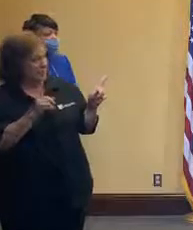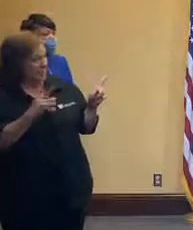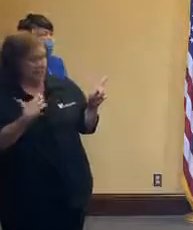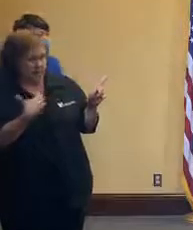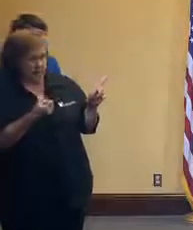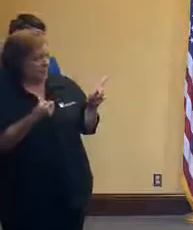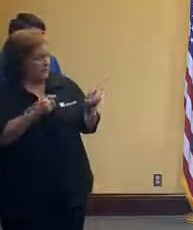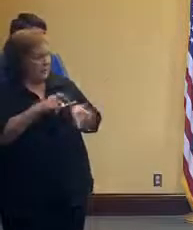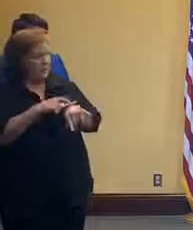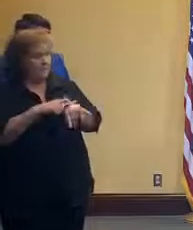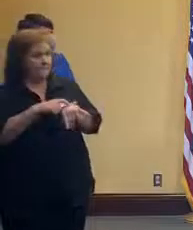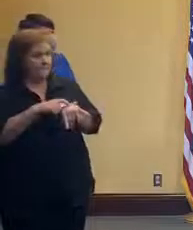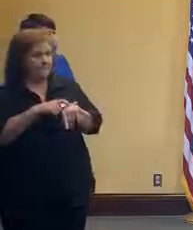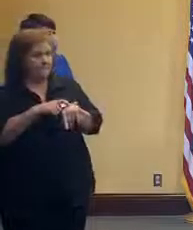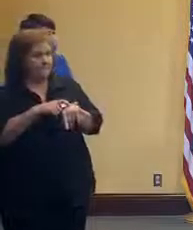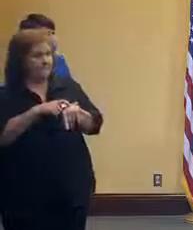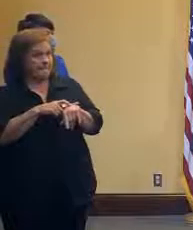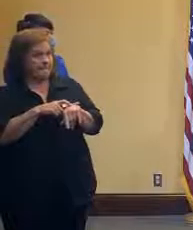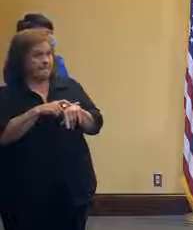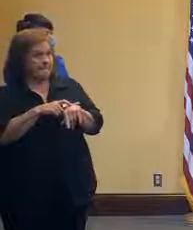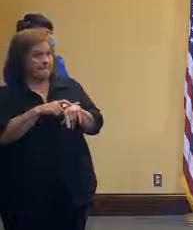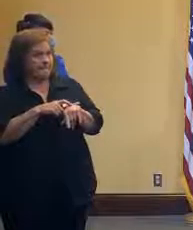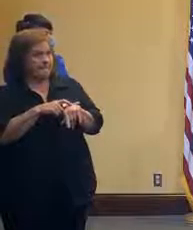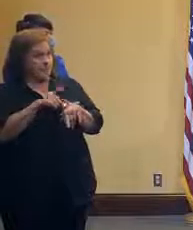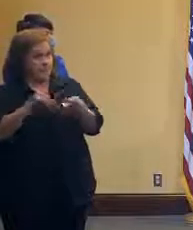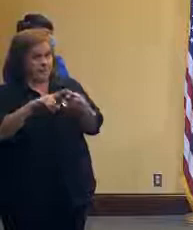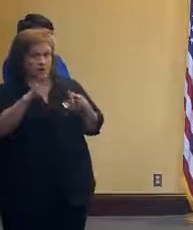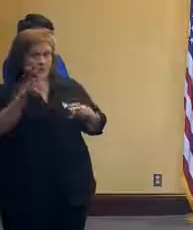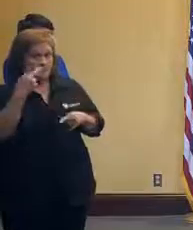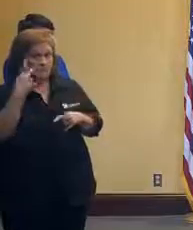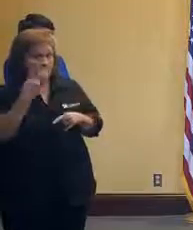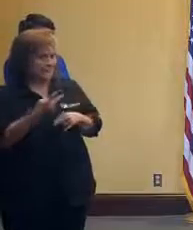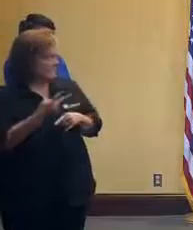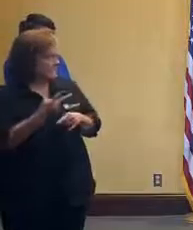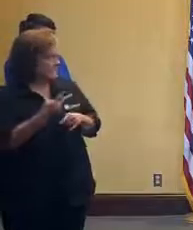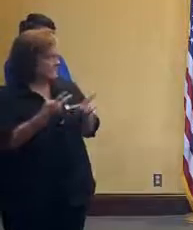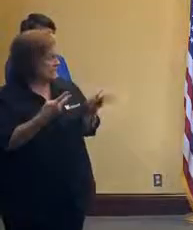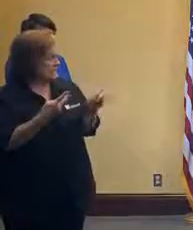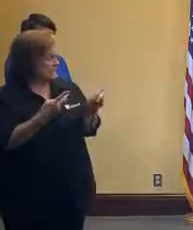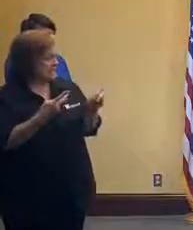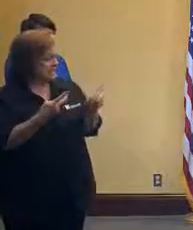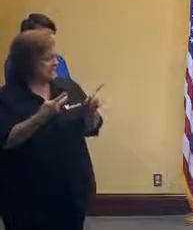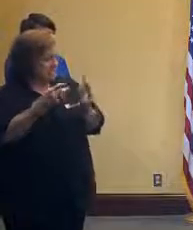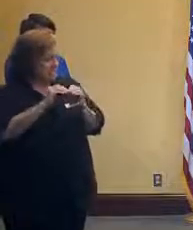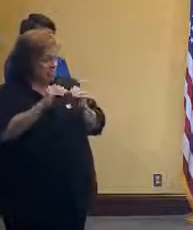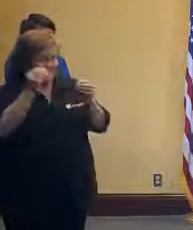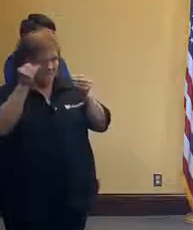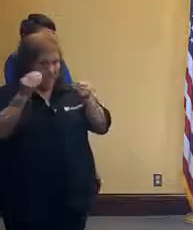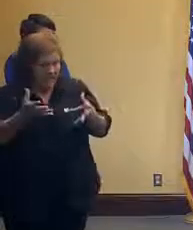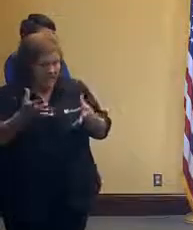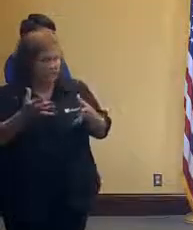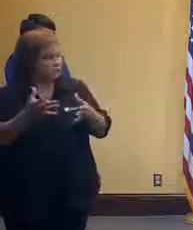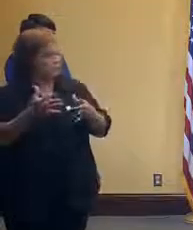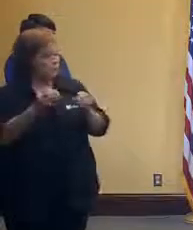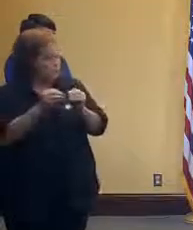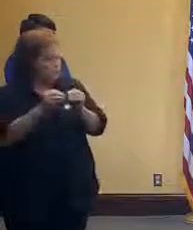And as our momentum gets, more full and more